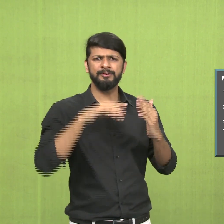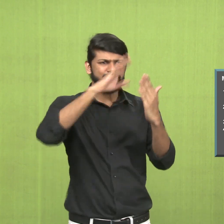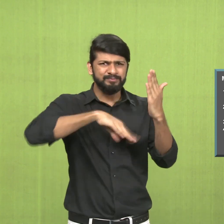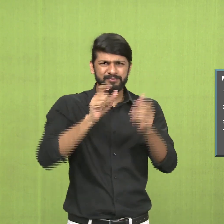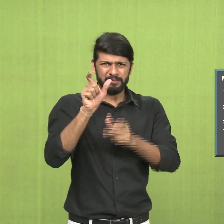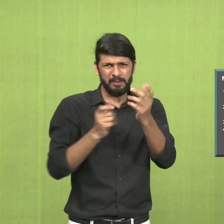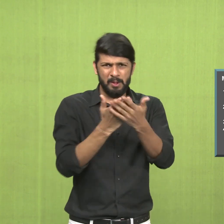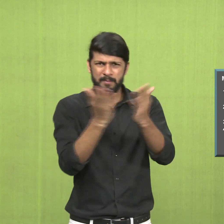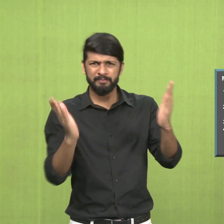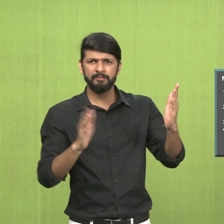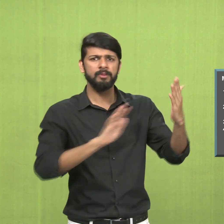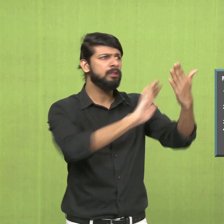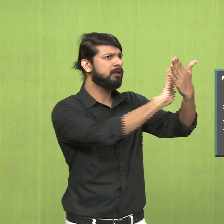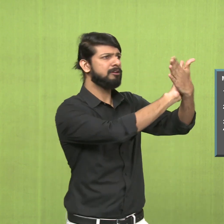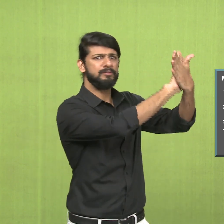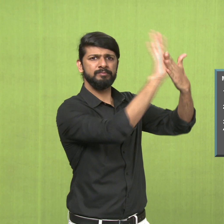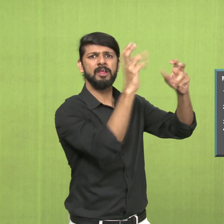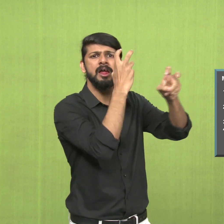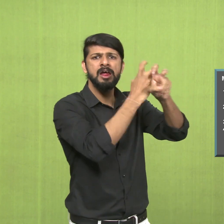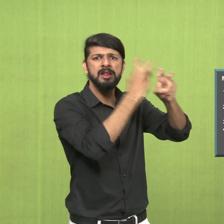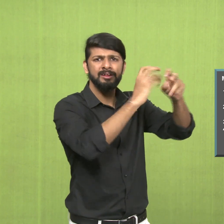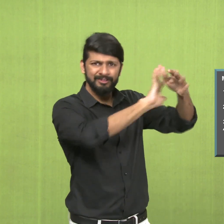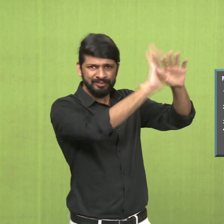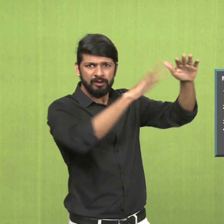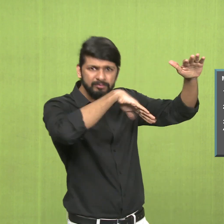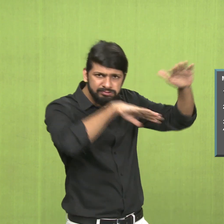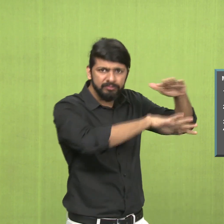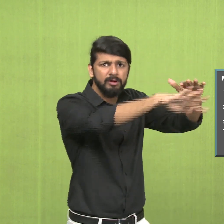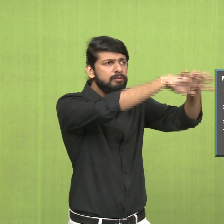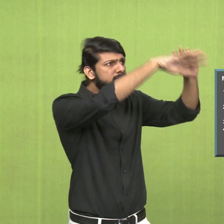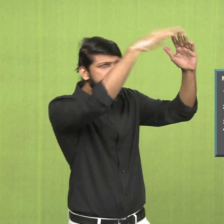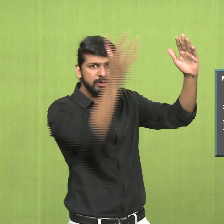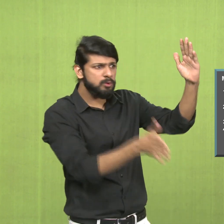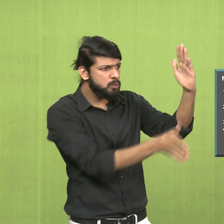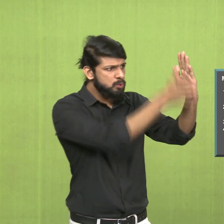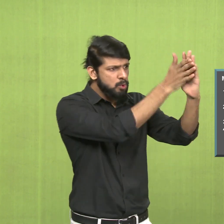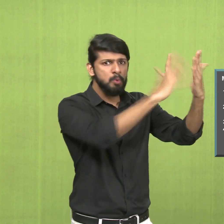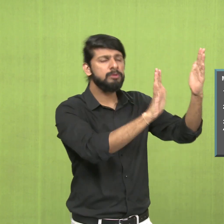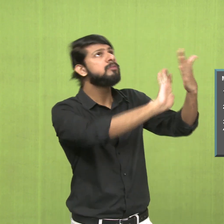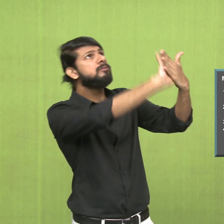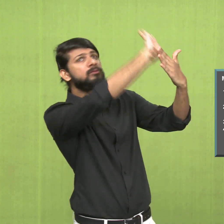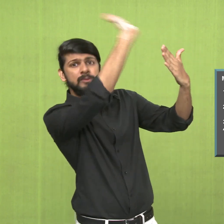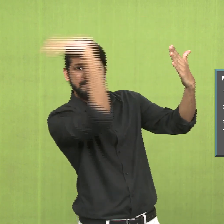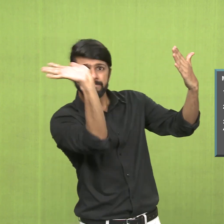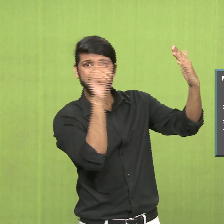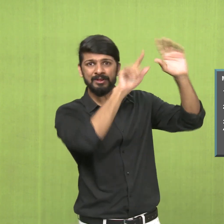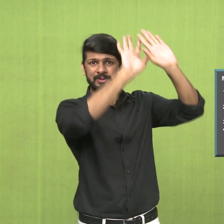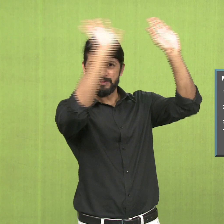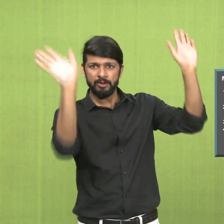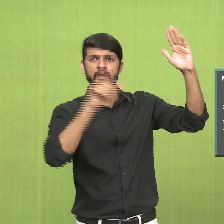painted directly on the wall and ceilings of the place they used